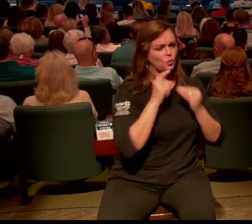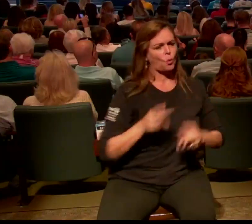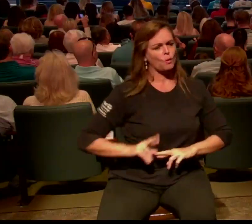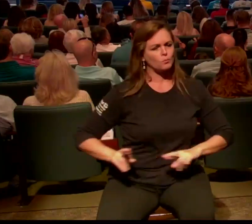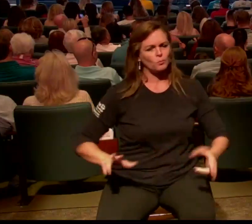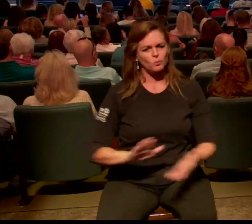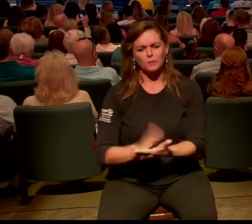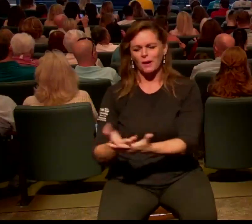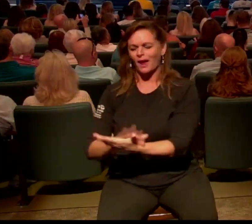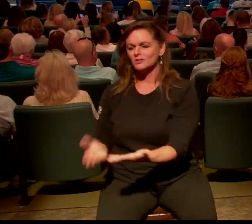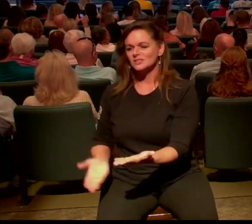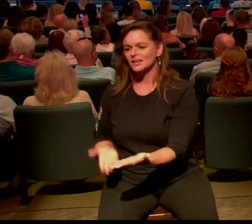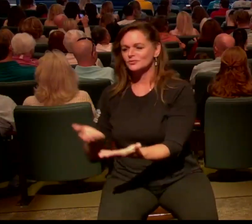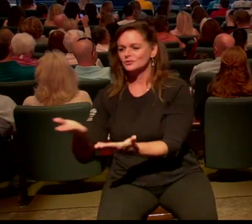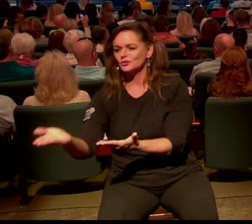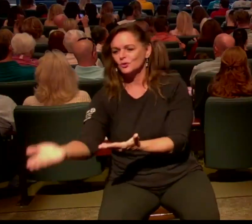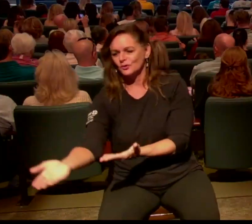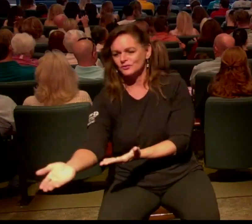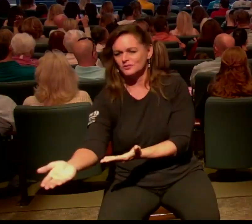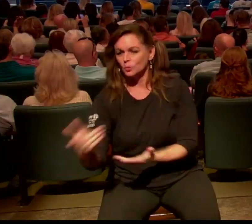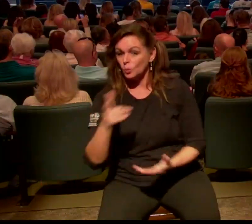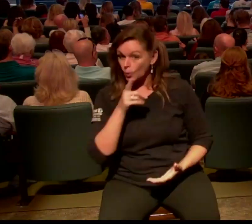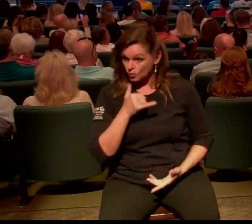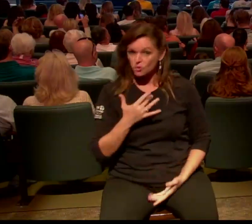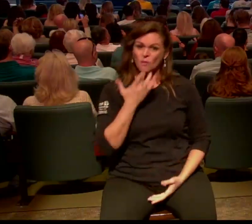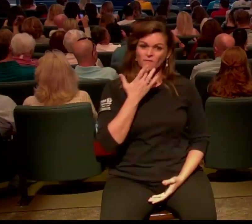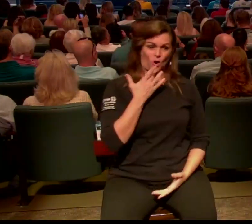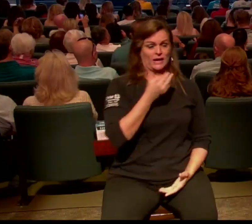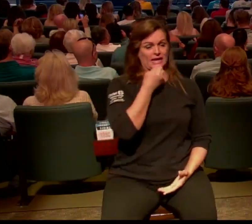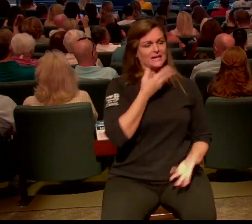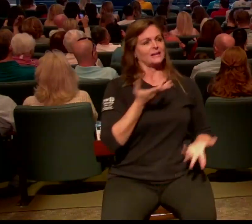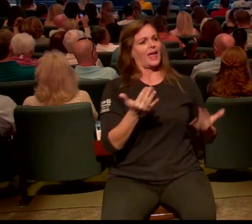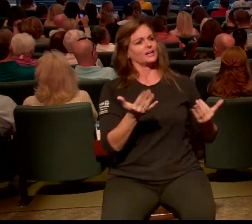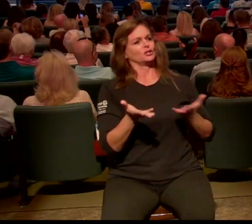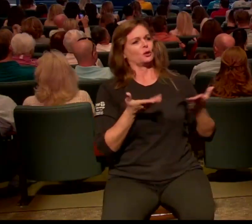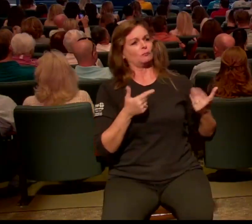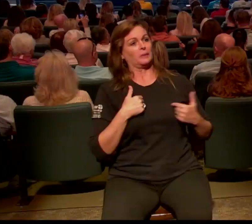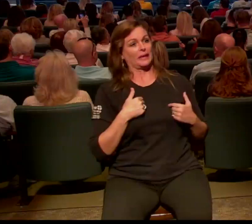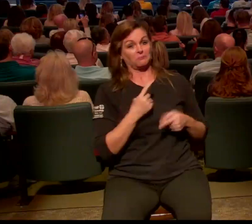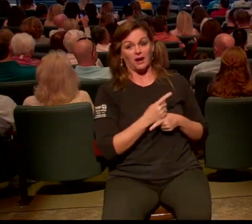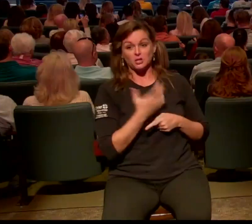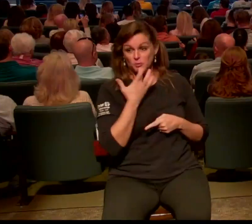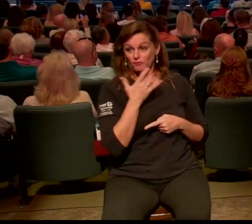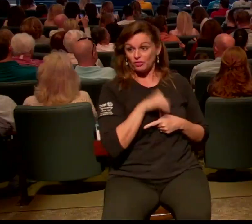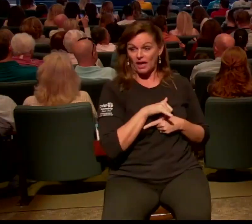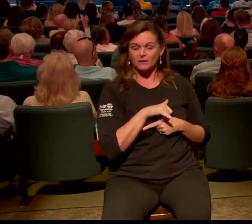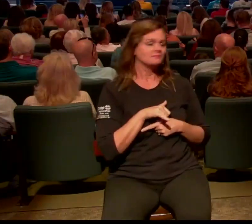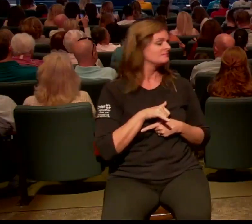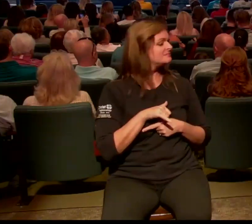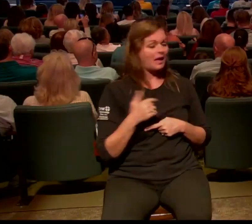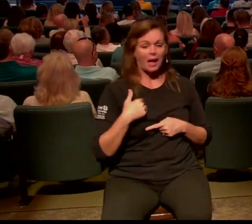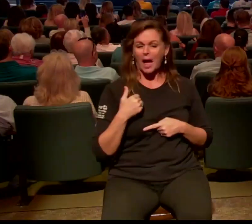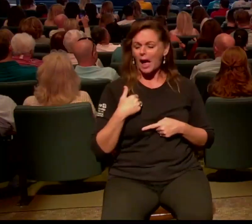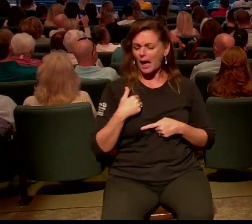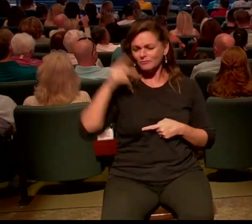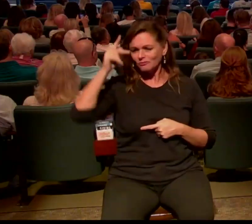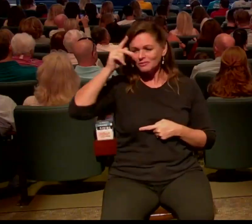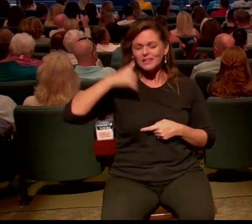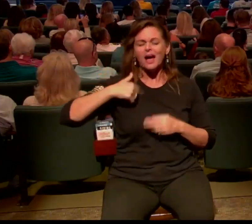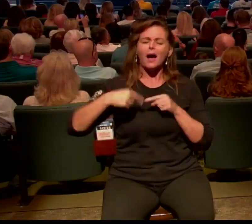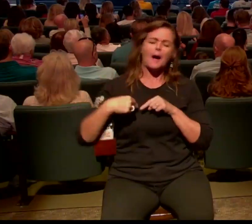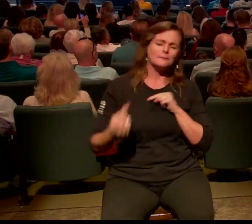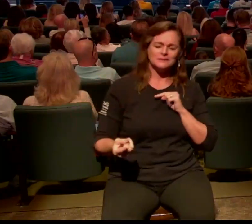or the one who serves the dinner? You'd rather eat and be served, right? but I've taken my place among